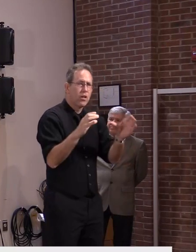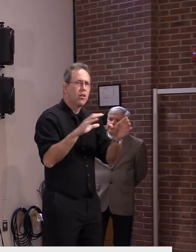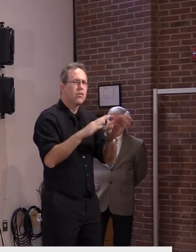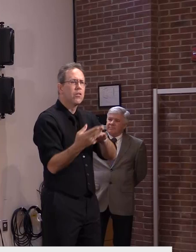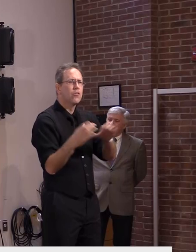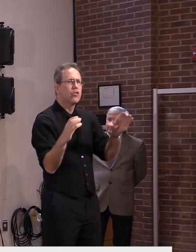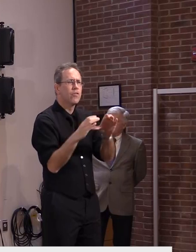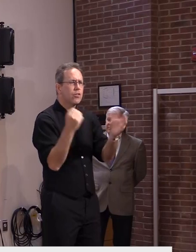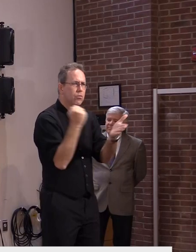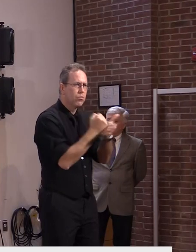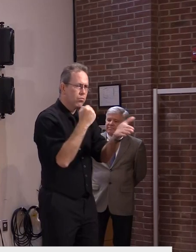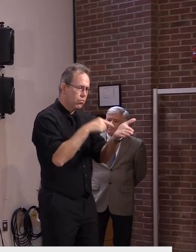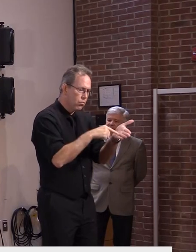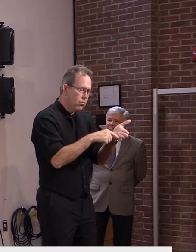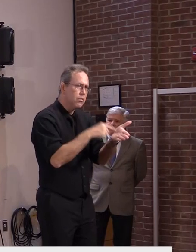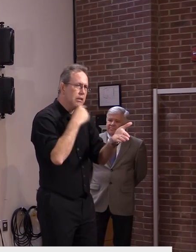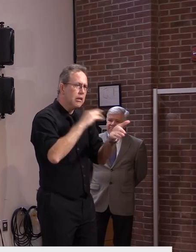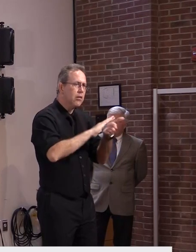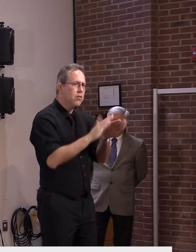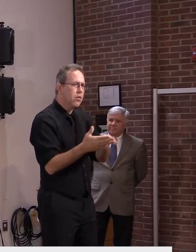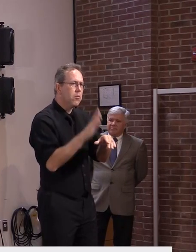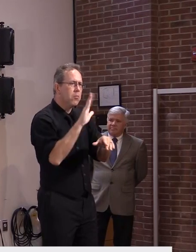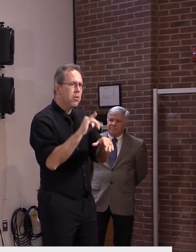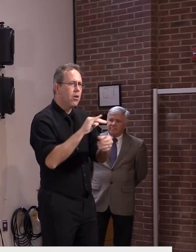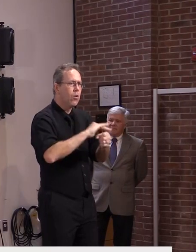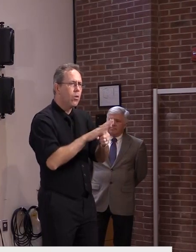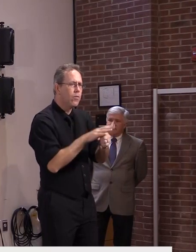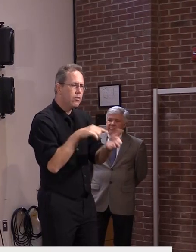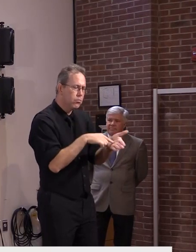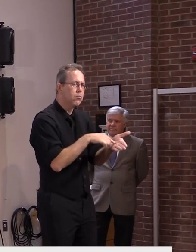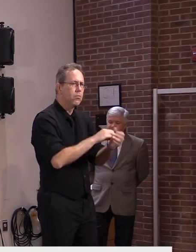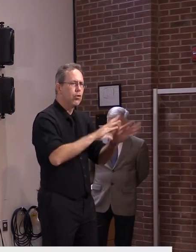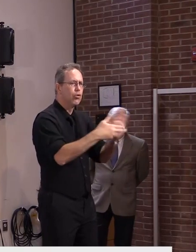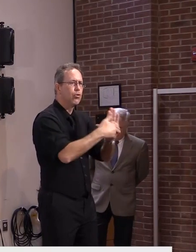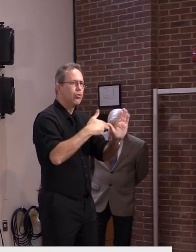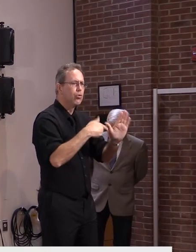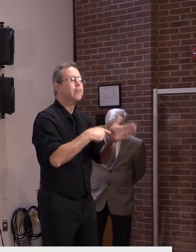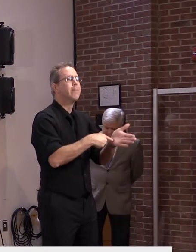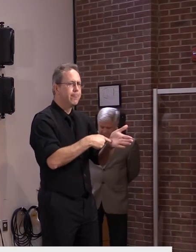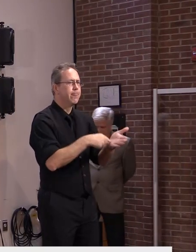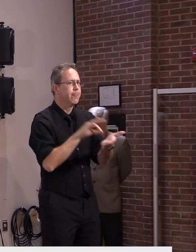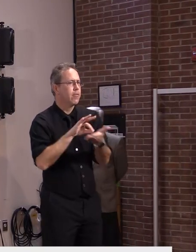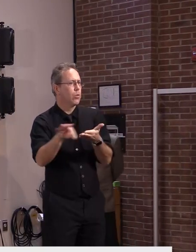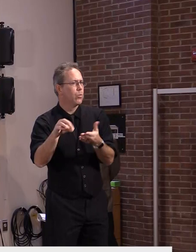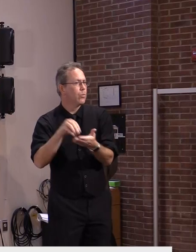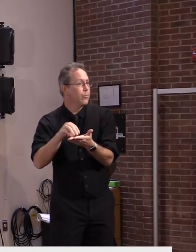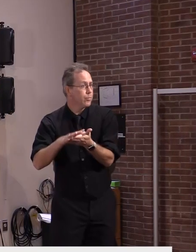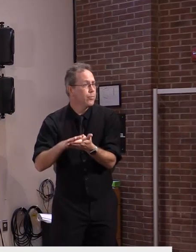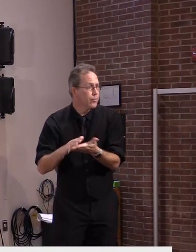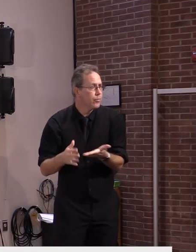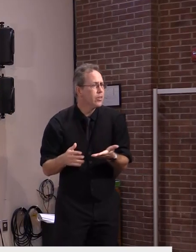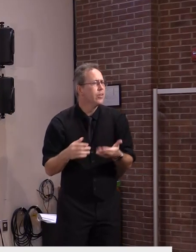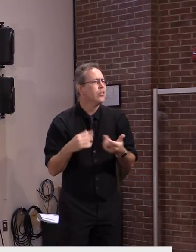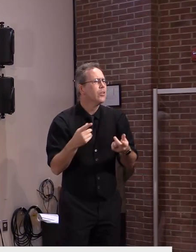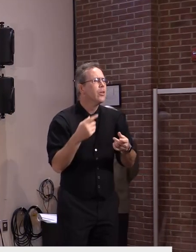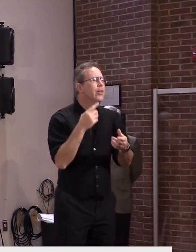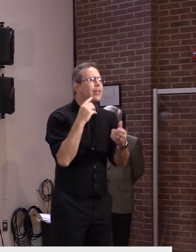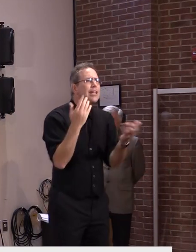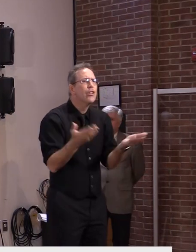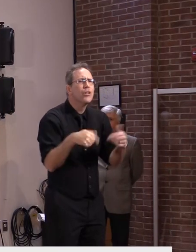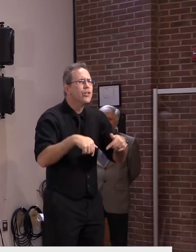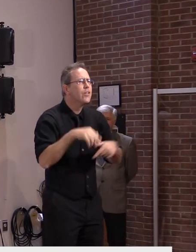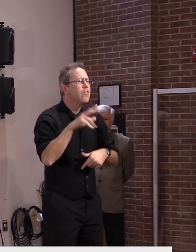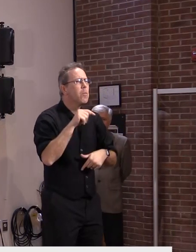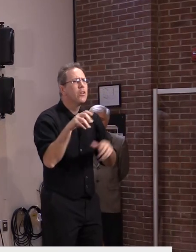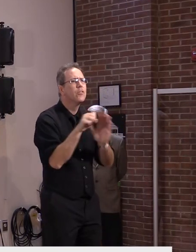So the advantage of being in a smaller state with, fortunately, a smaller number of deaths per capita with COVID is that